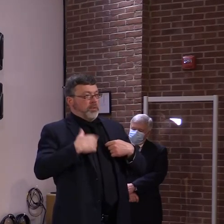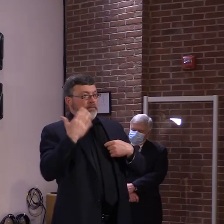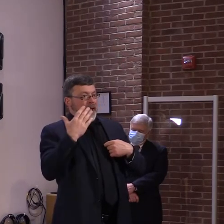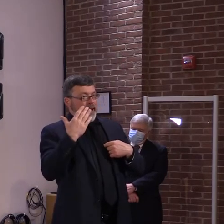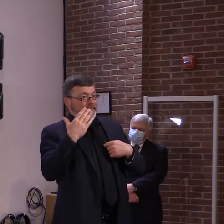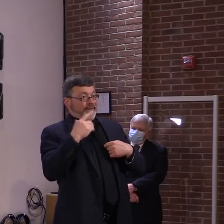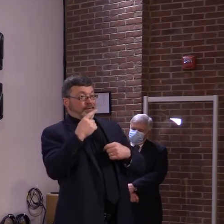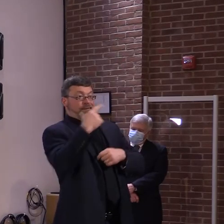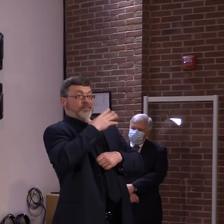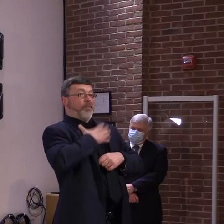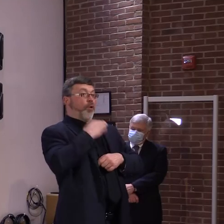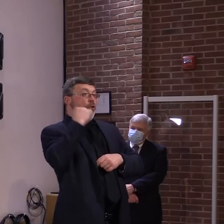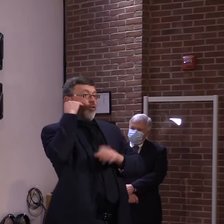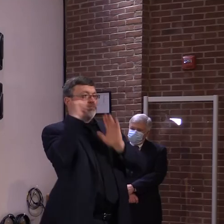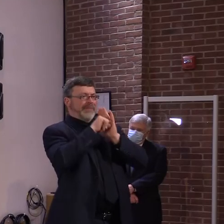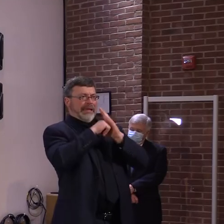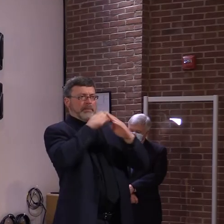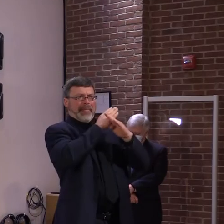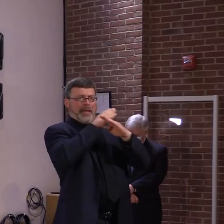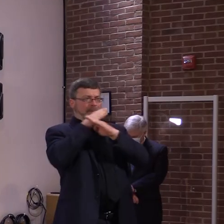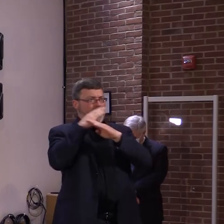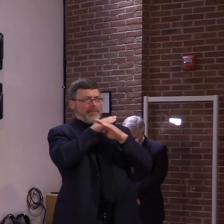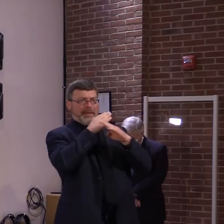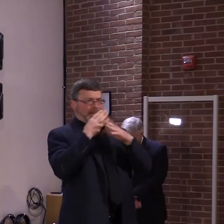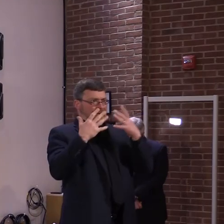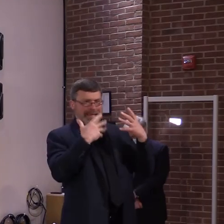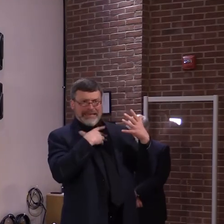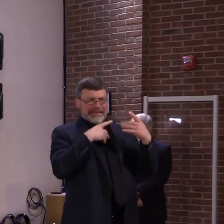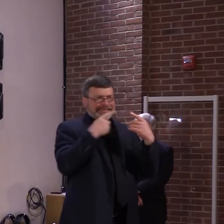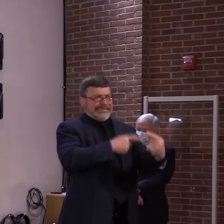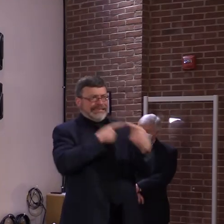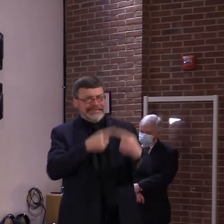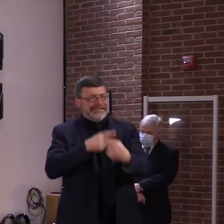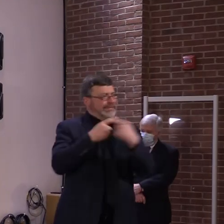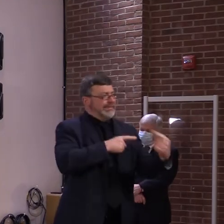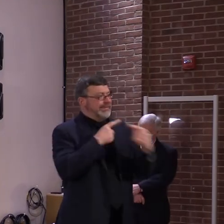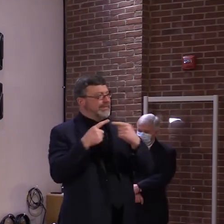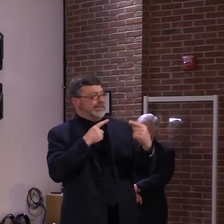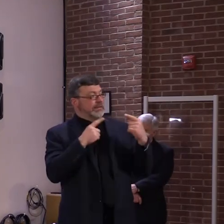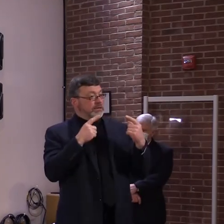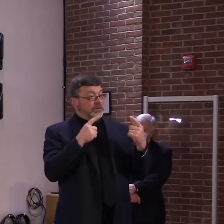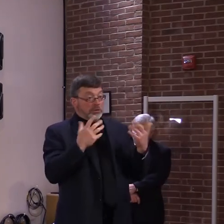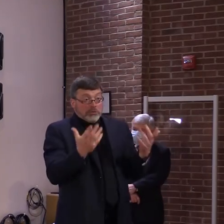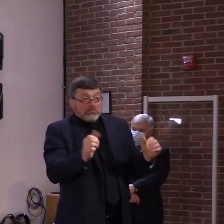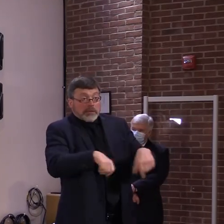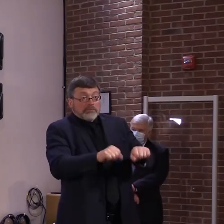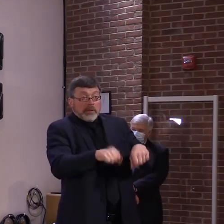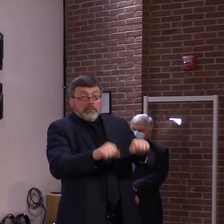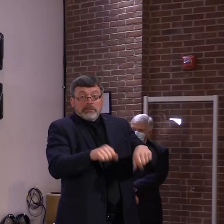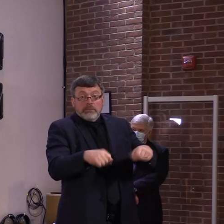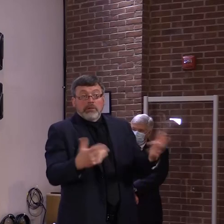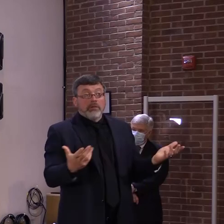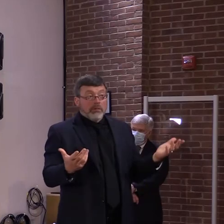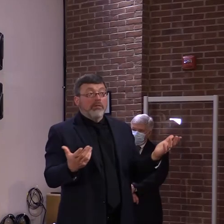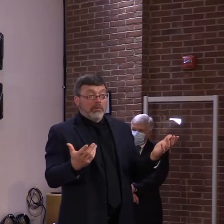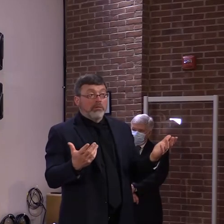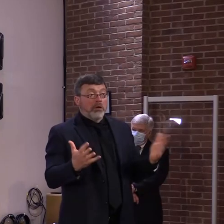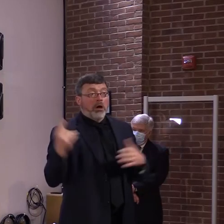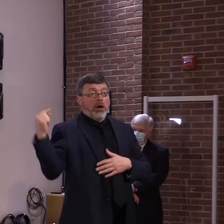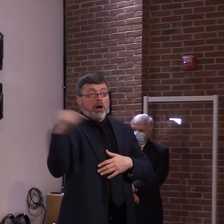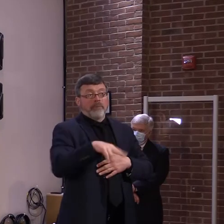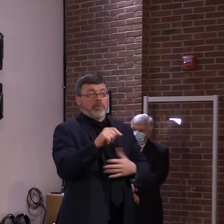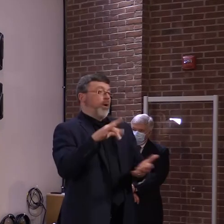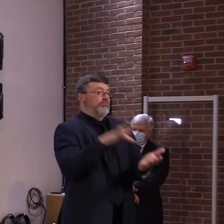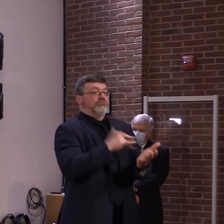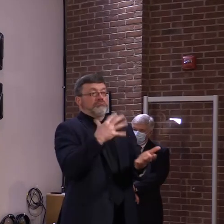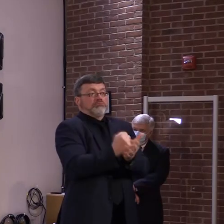Vermont. And that may be true, in which case we could grab them, absolutely. But I also think that perhaps a